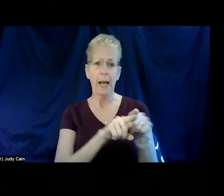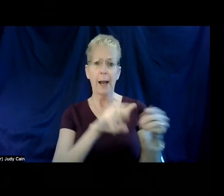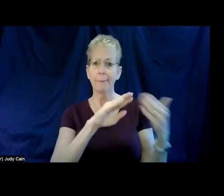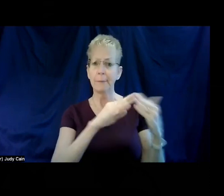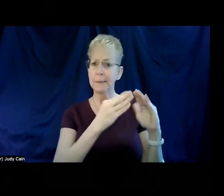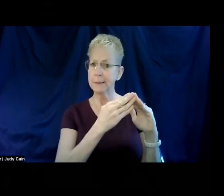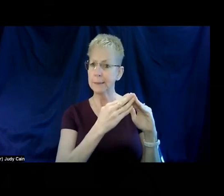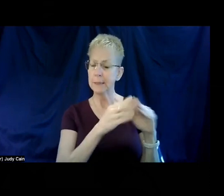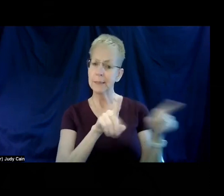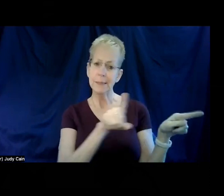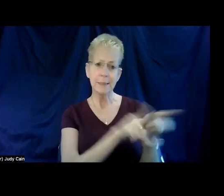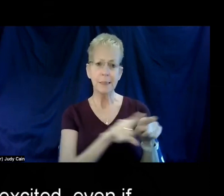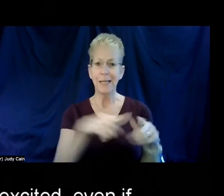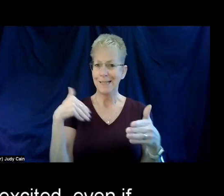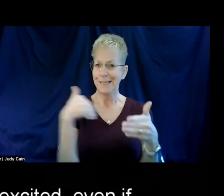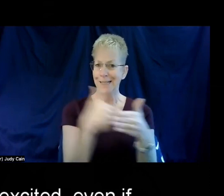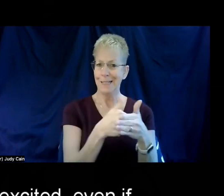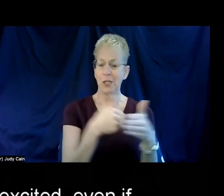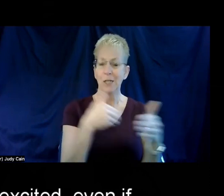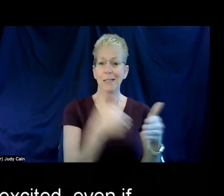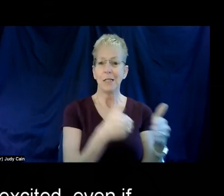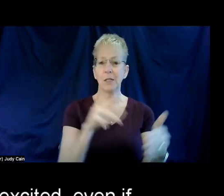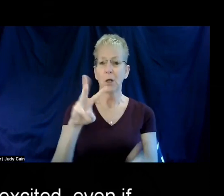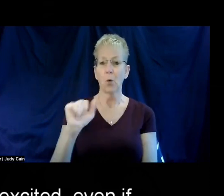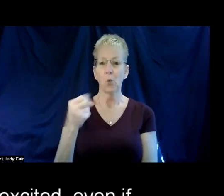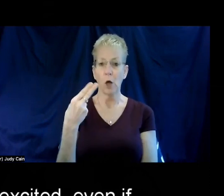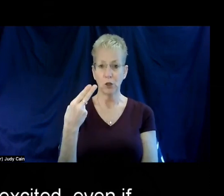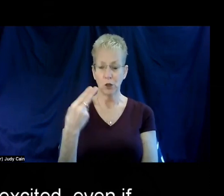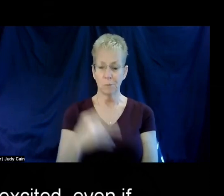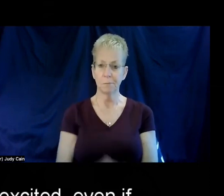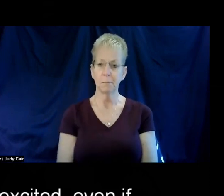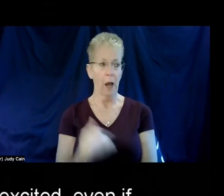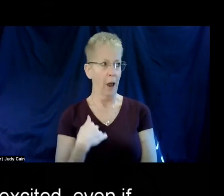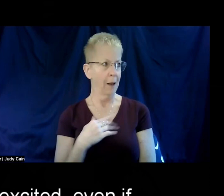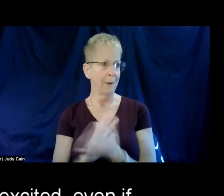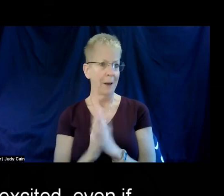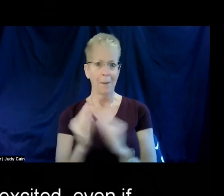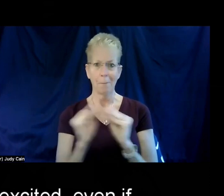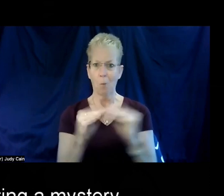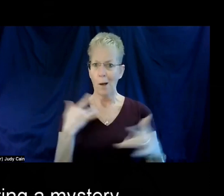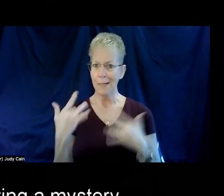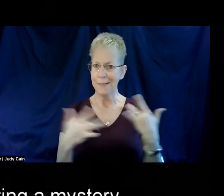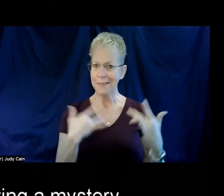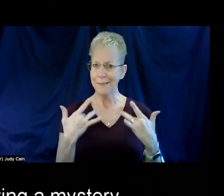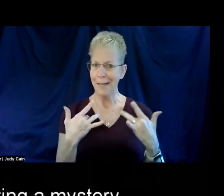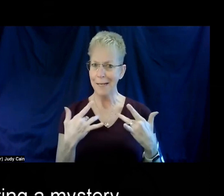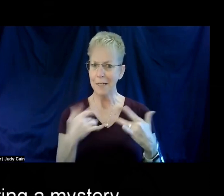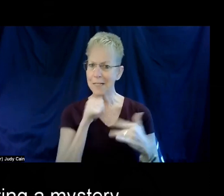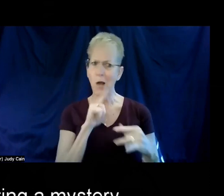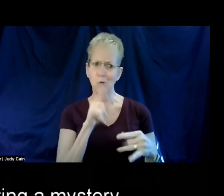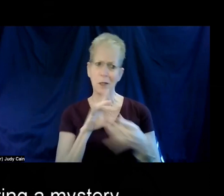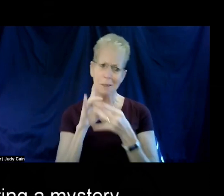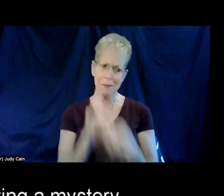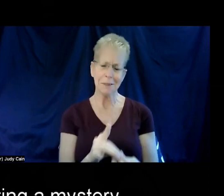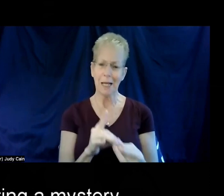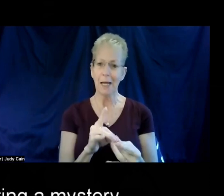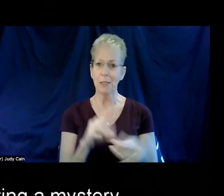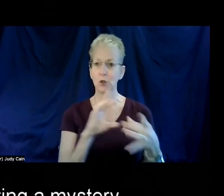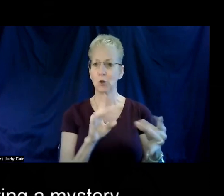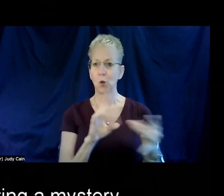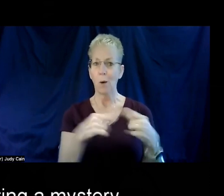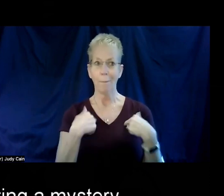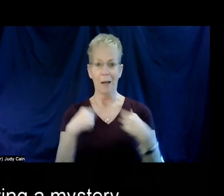locale around the Wash. So then I was really excited, even if that didn't have anything to do with the story. I was writing a